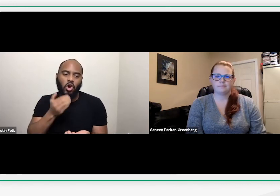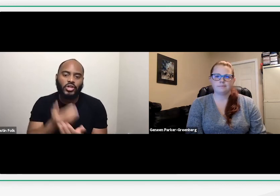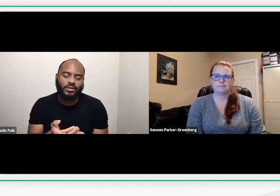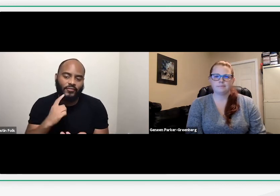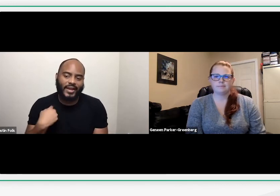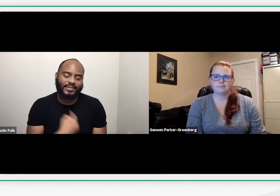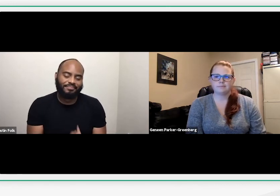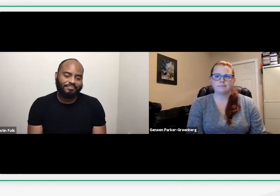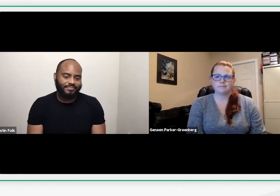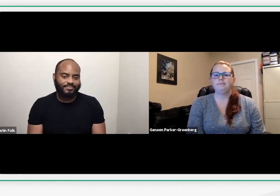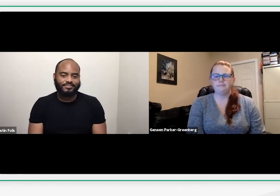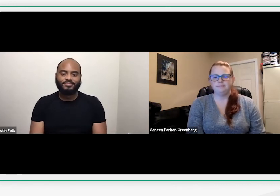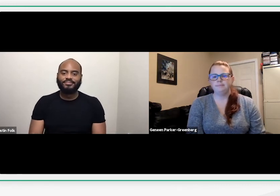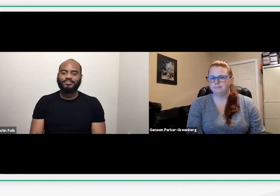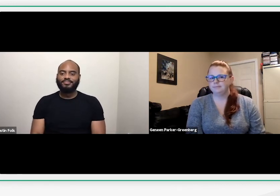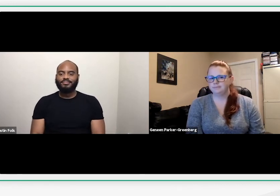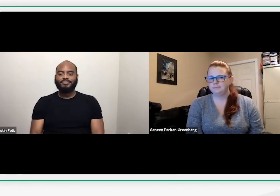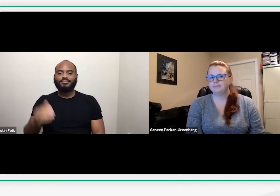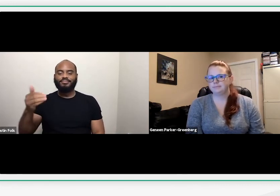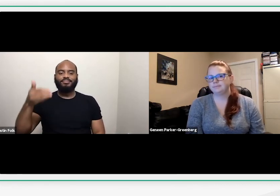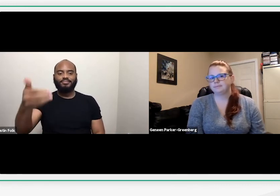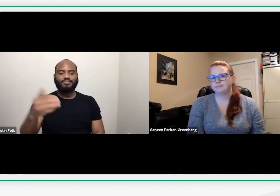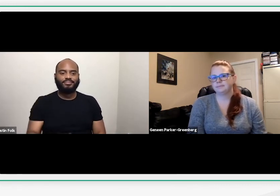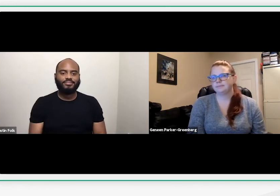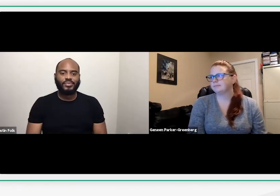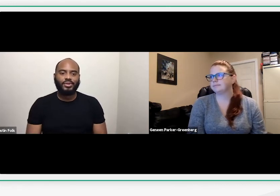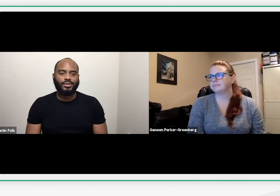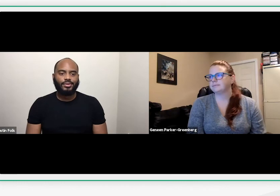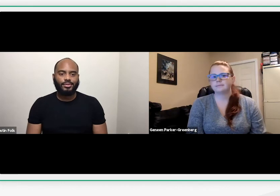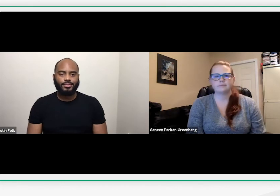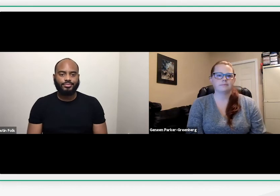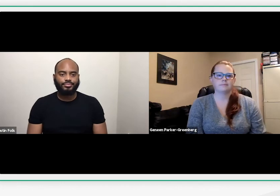keep an eye out for that when you're trying to maintain your credit.